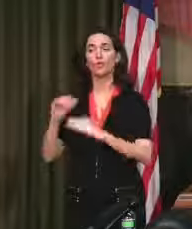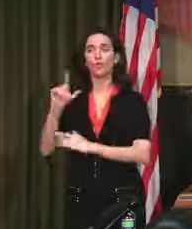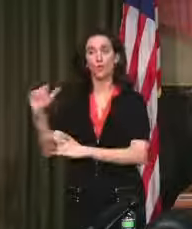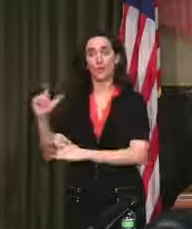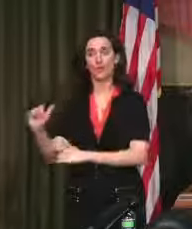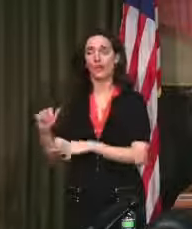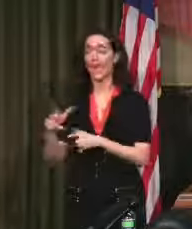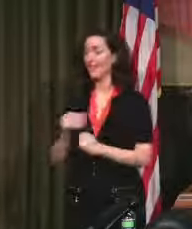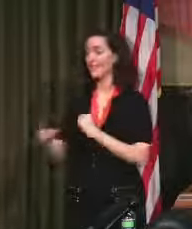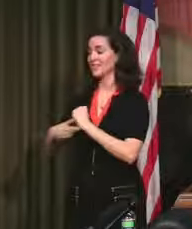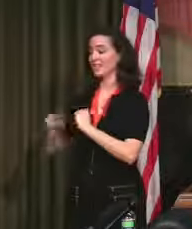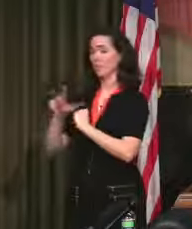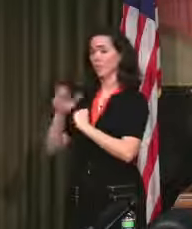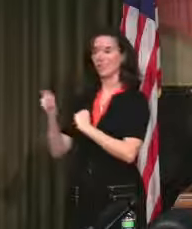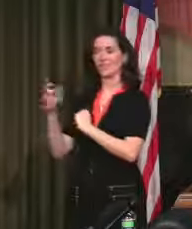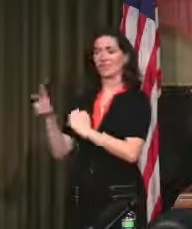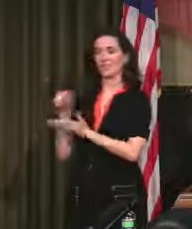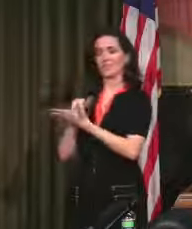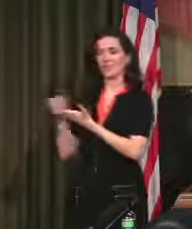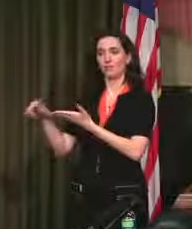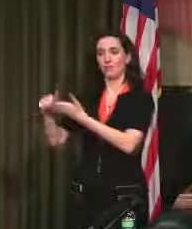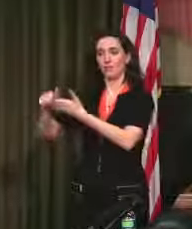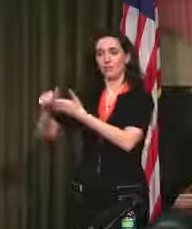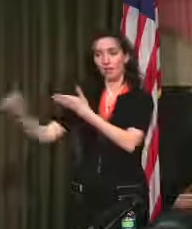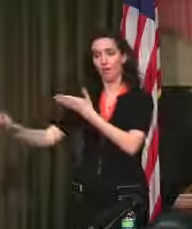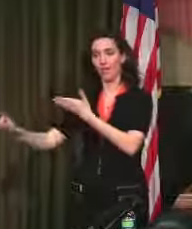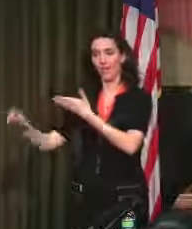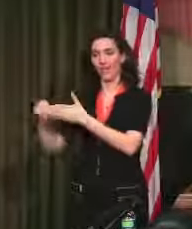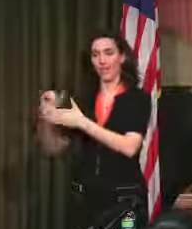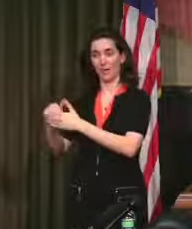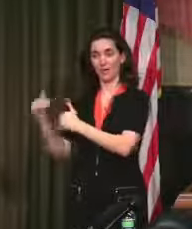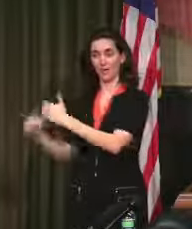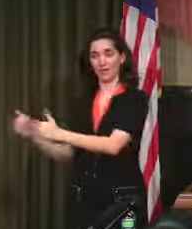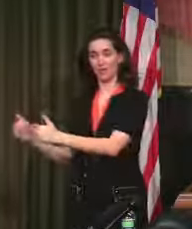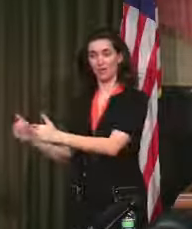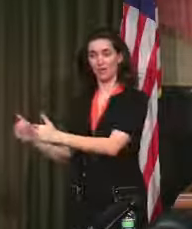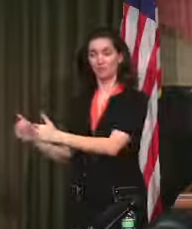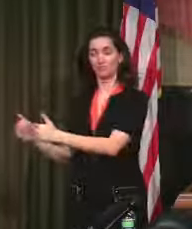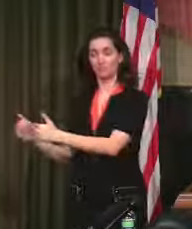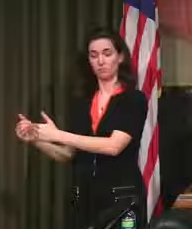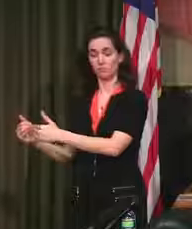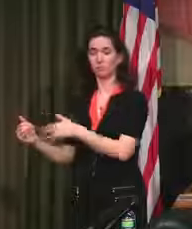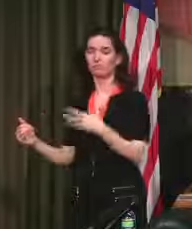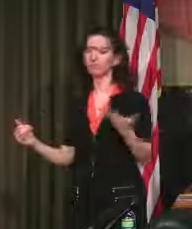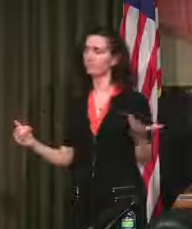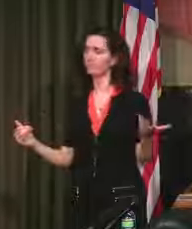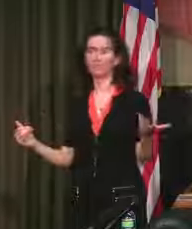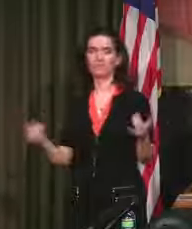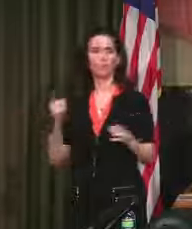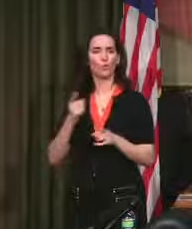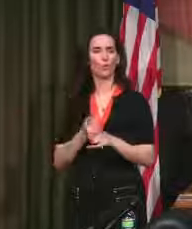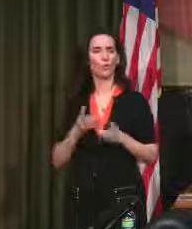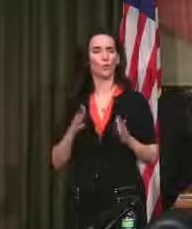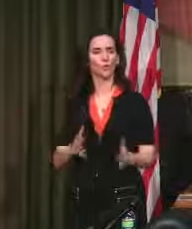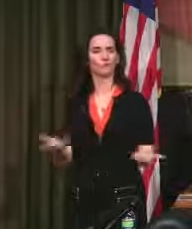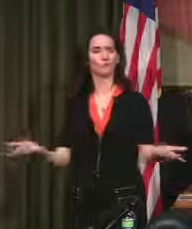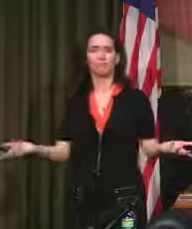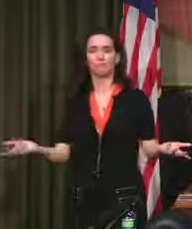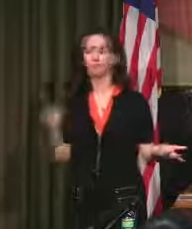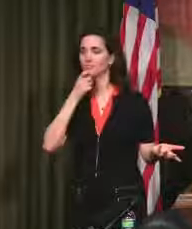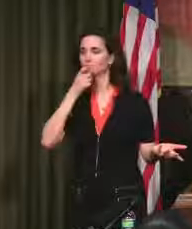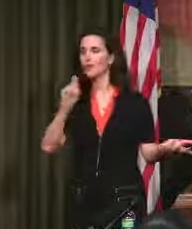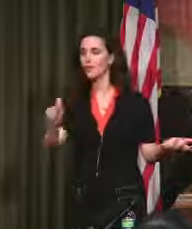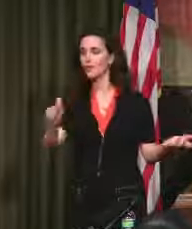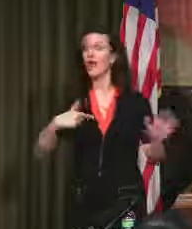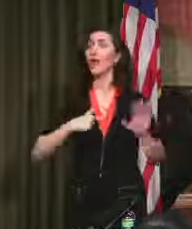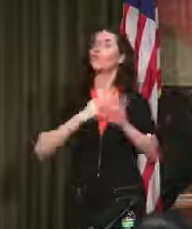save $317 million in the process is simply the right thing to do. And